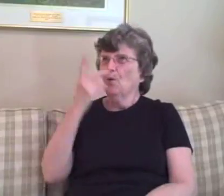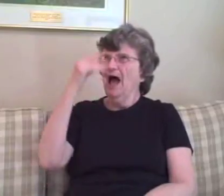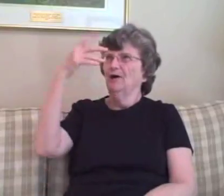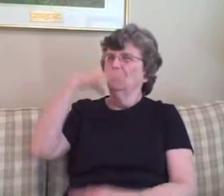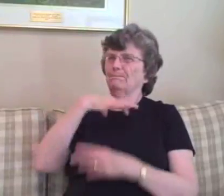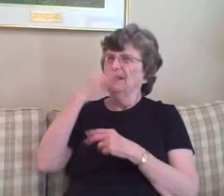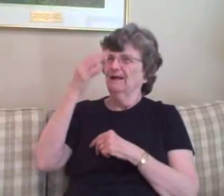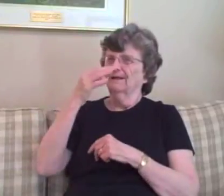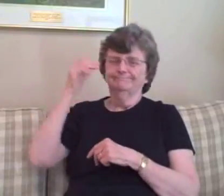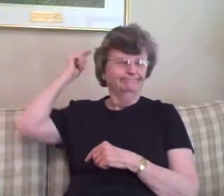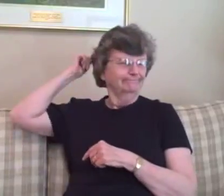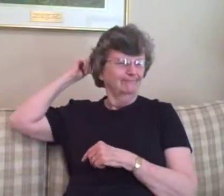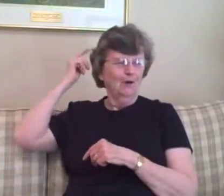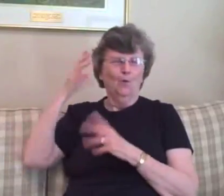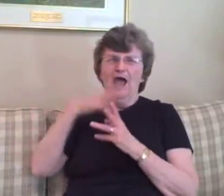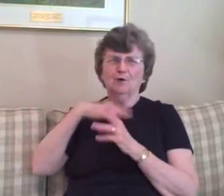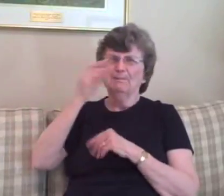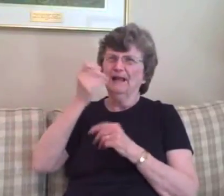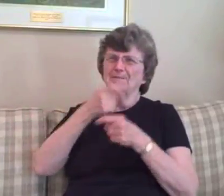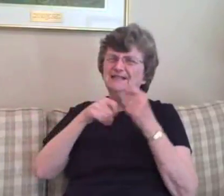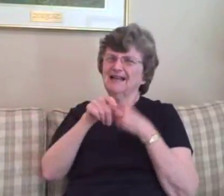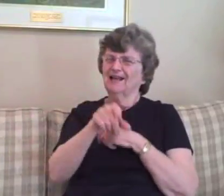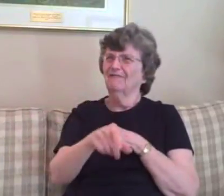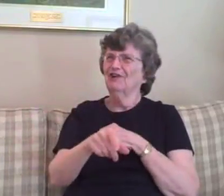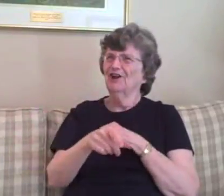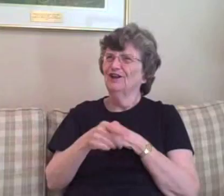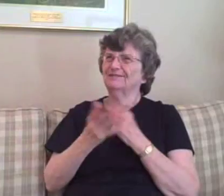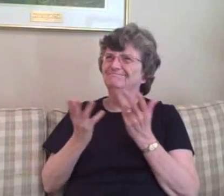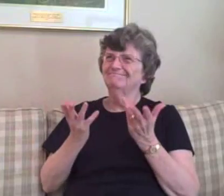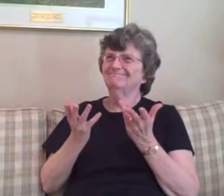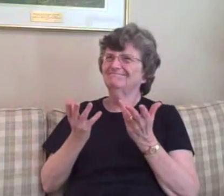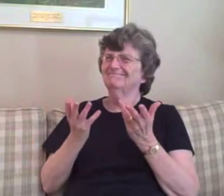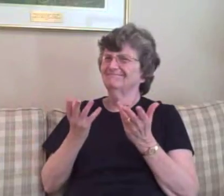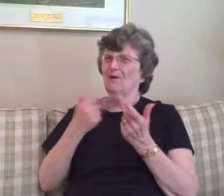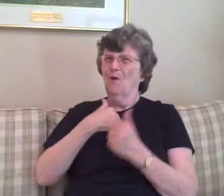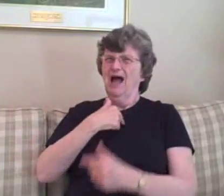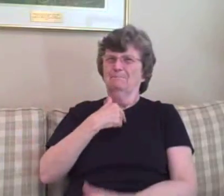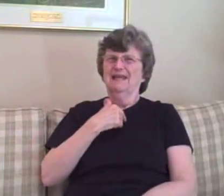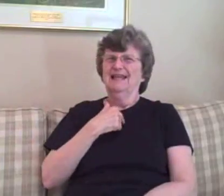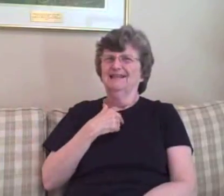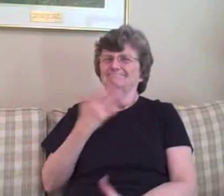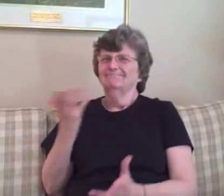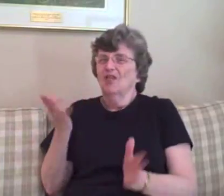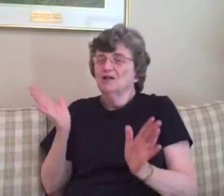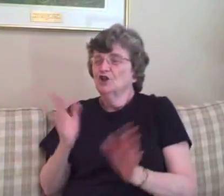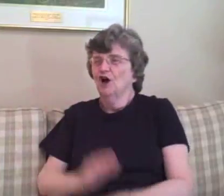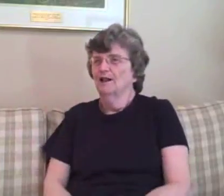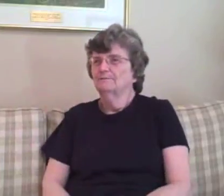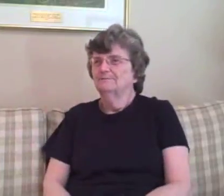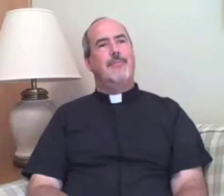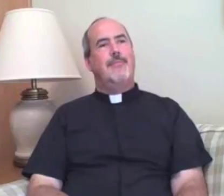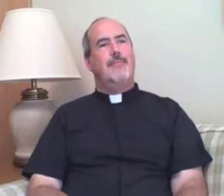thinking about becoming a nun, why would God have picked me instead of them? Why me? That's